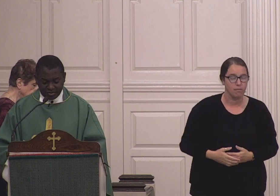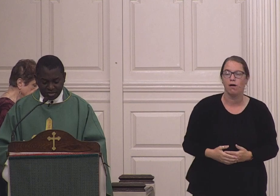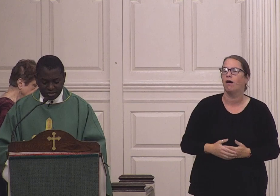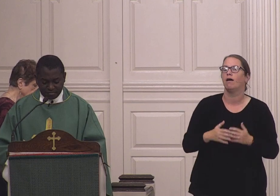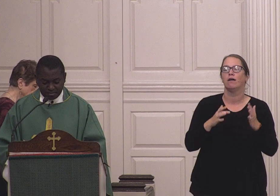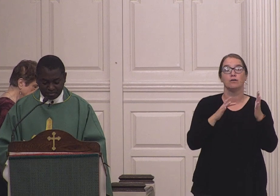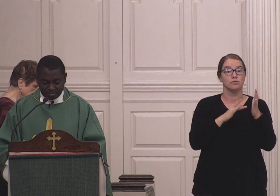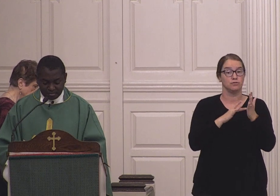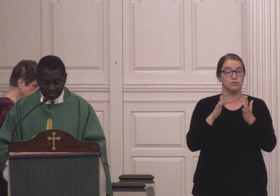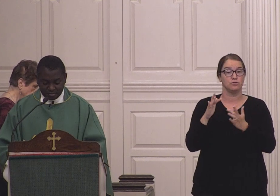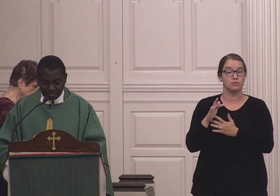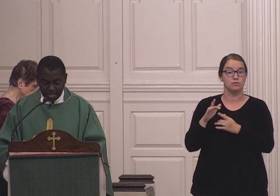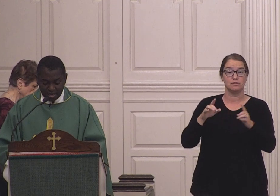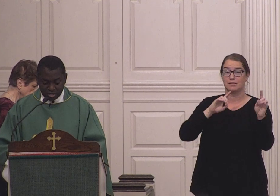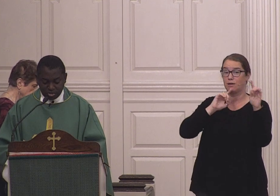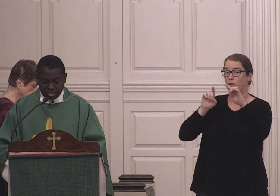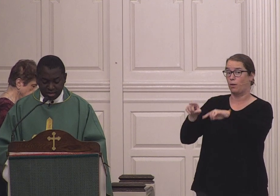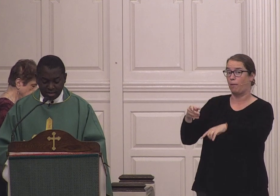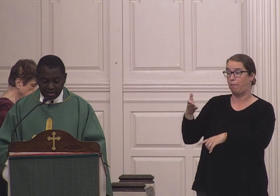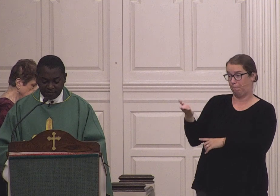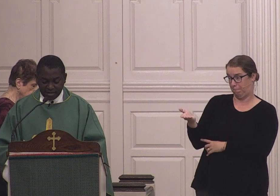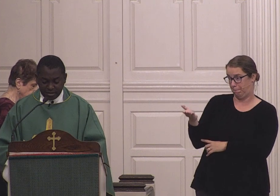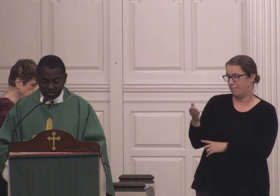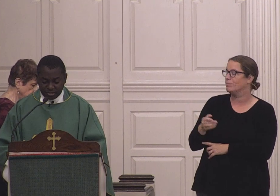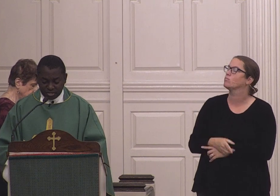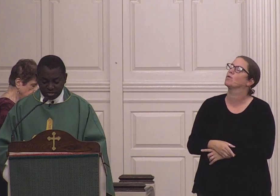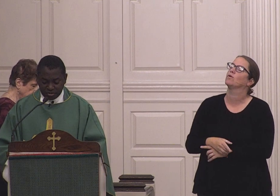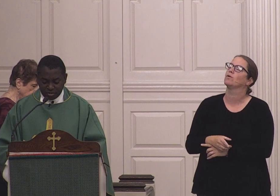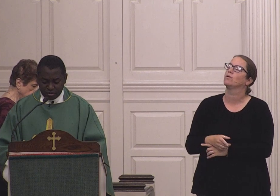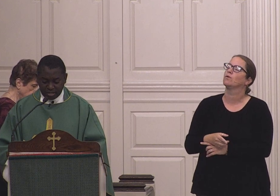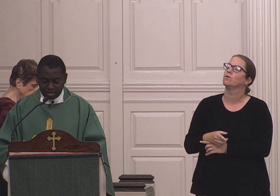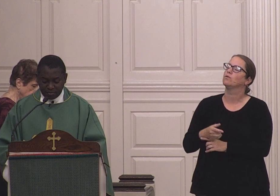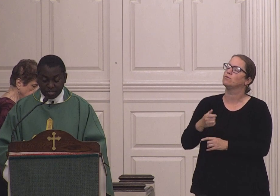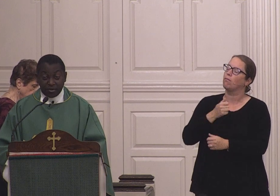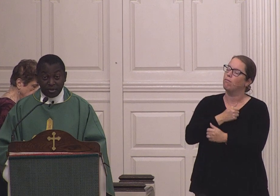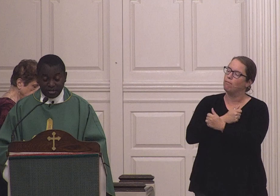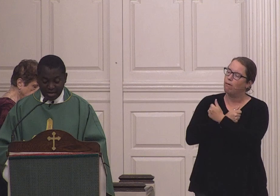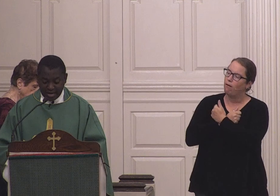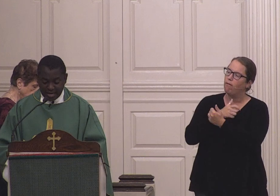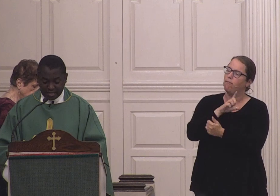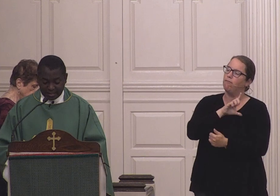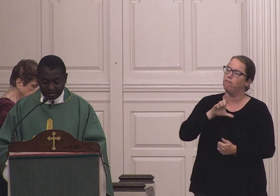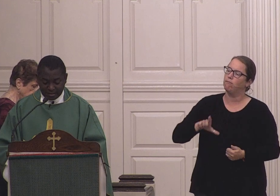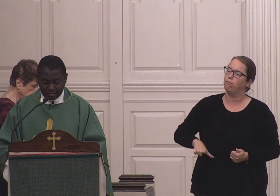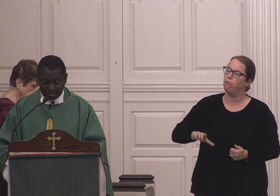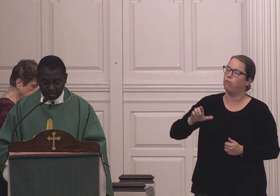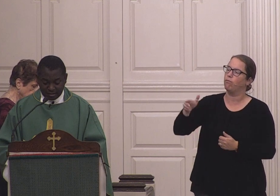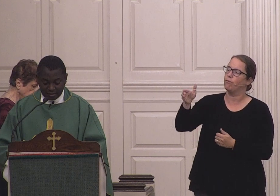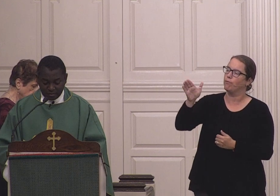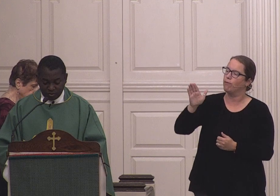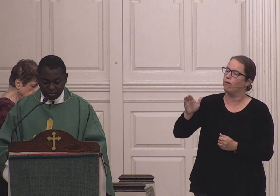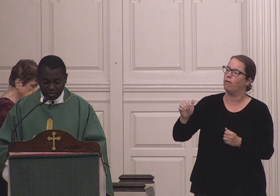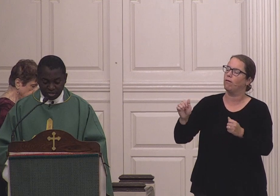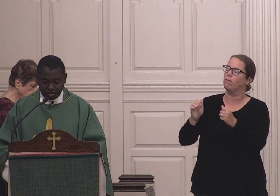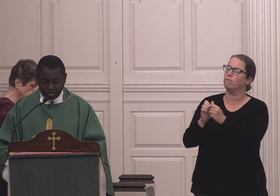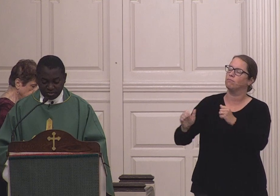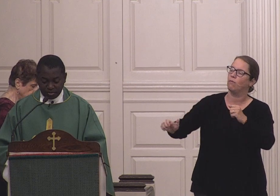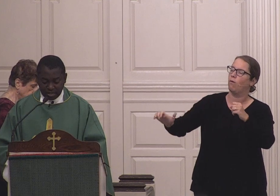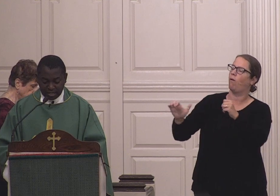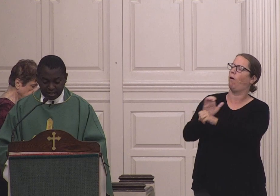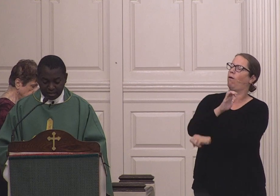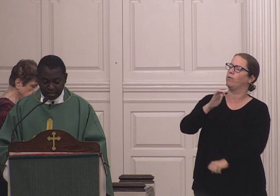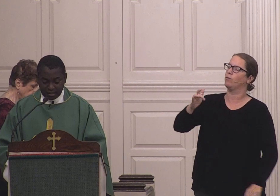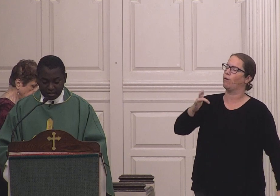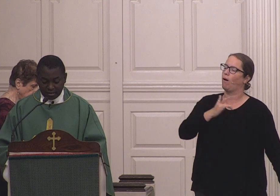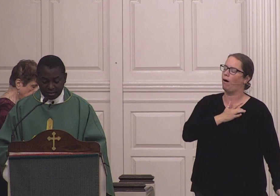He said to him, "You shall love the Lord your God with all your heart, with all your